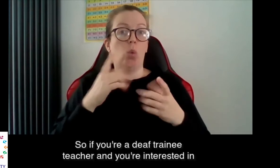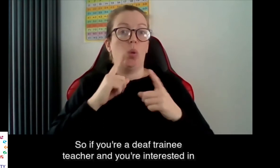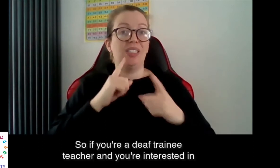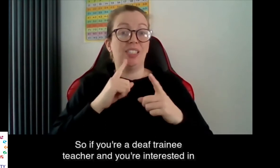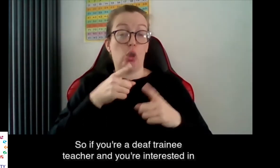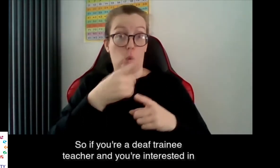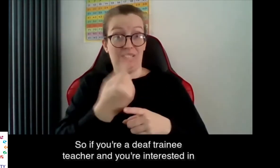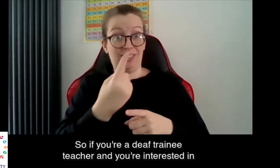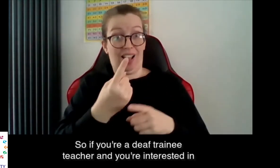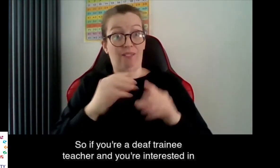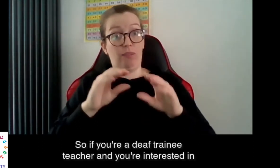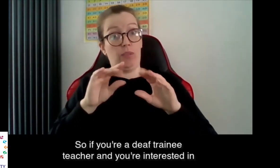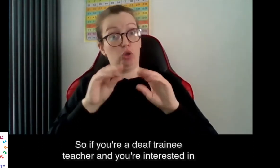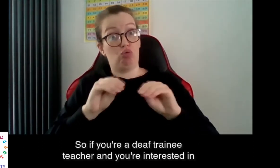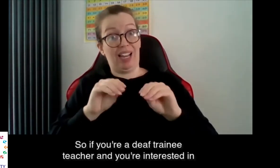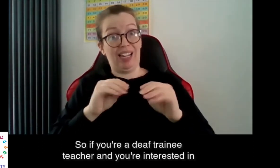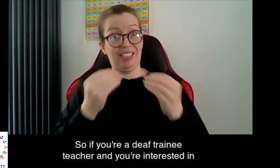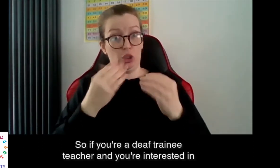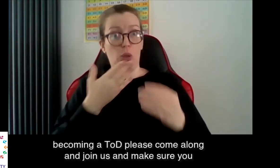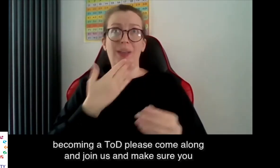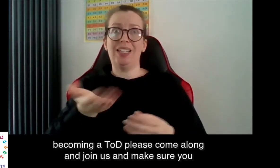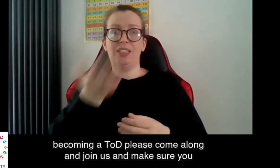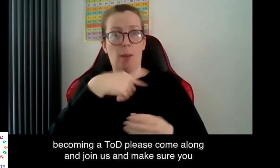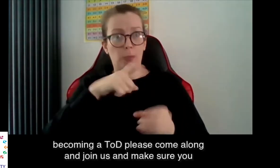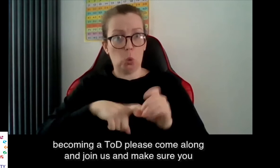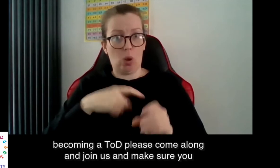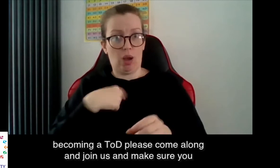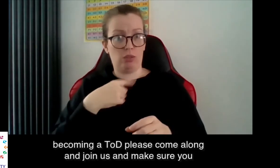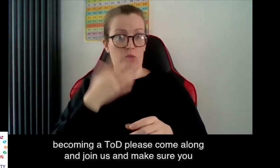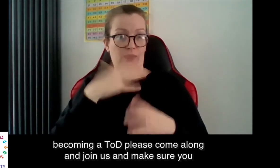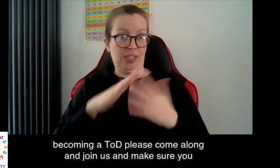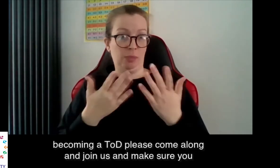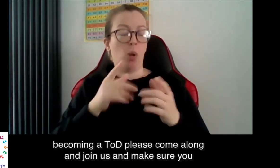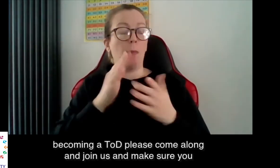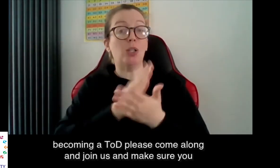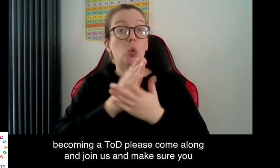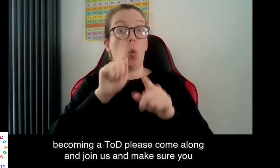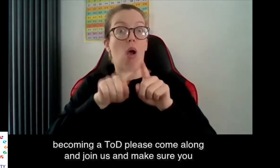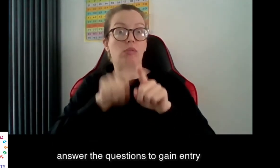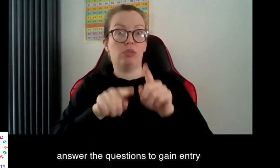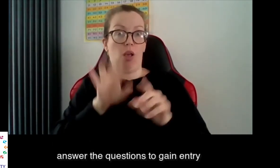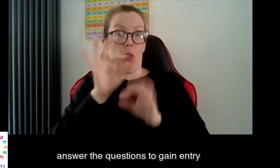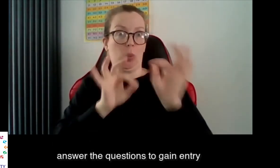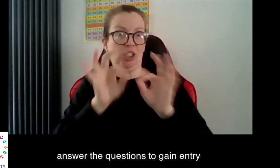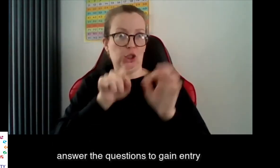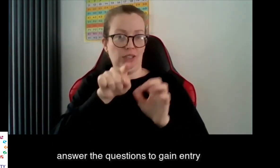you're a deaf trainee teacher and you're interested in becoming a ToD, please come along and join us and make sure you answer the questions to gain